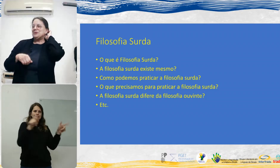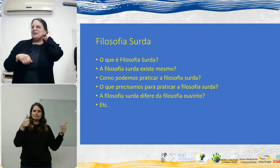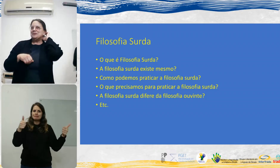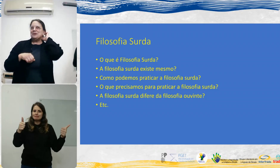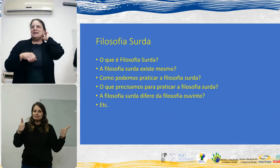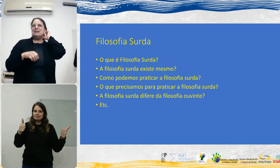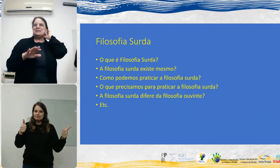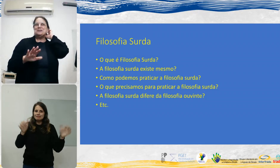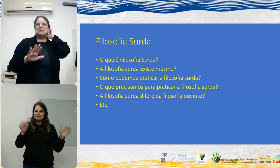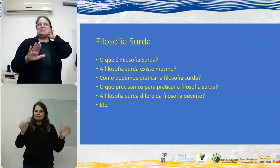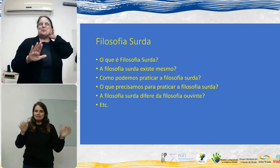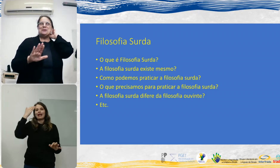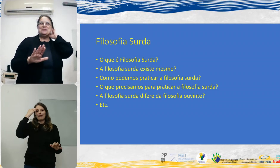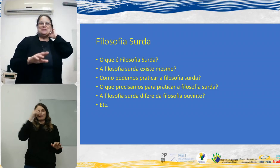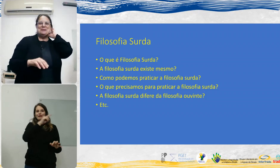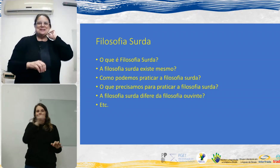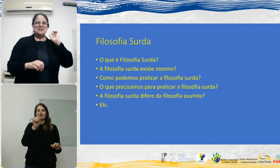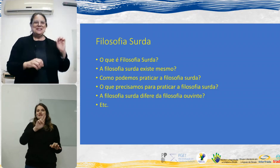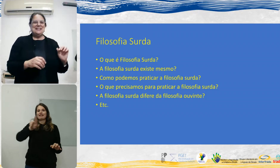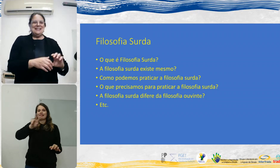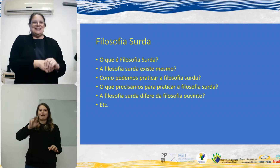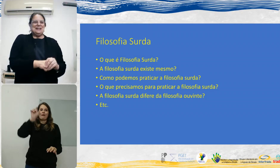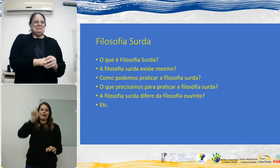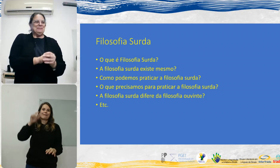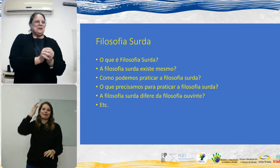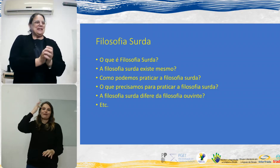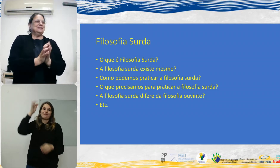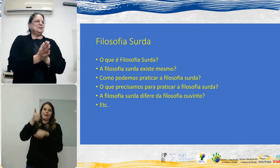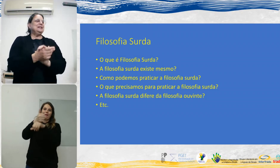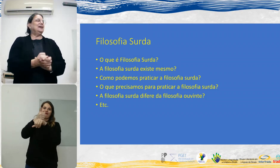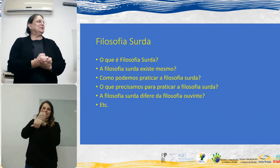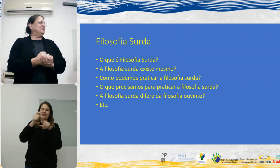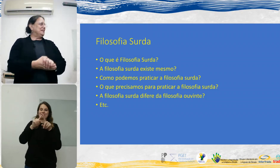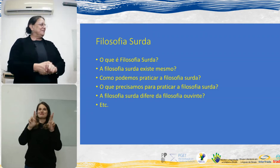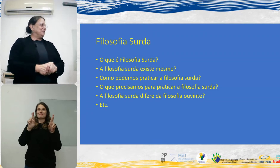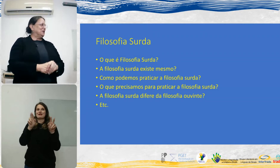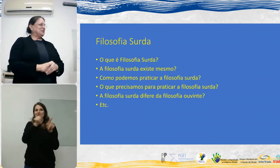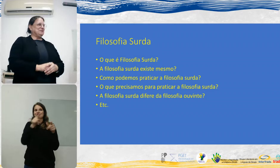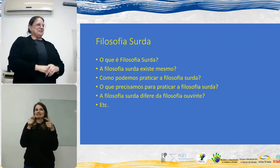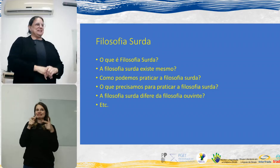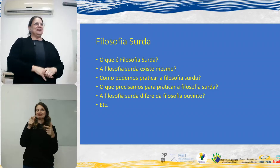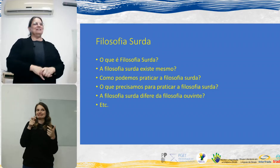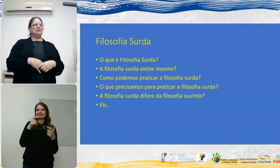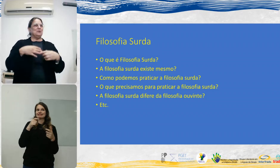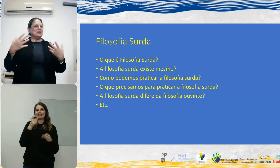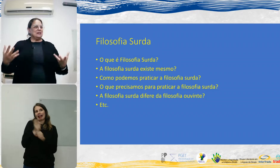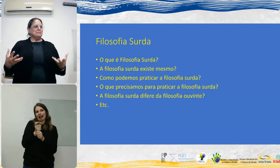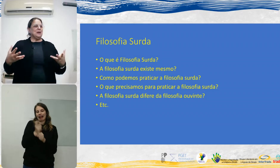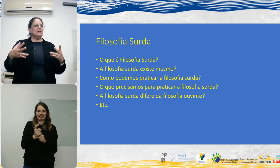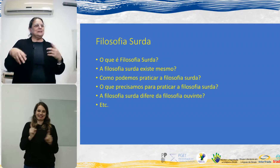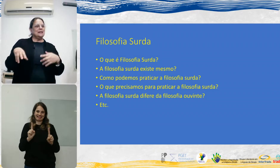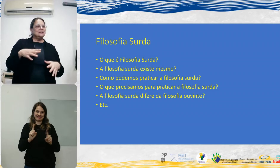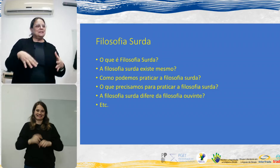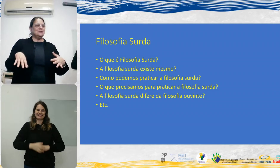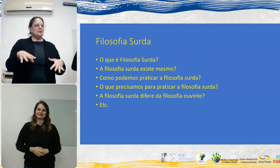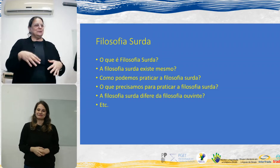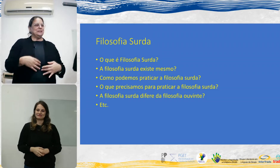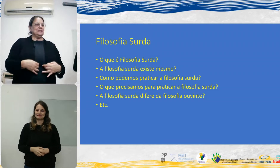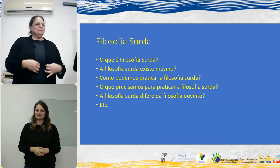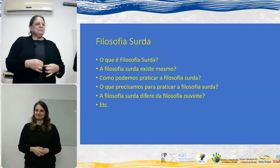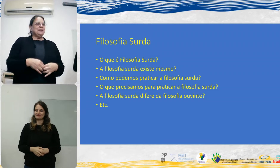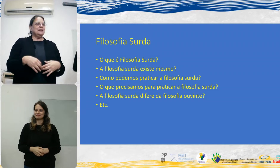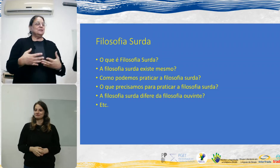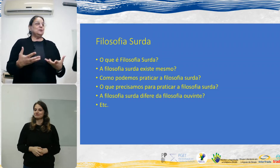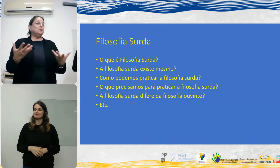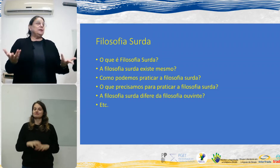philosophers, so I try not to bore you too much. Okay, so now, deaf philosophy, I've been talking about it, dancing around